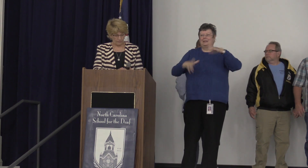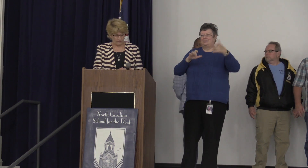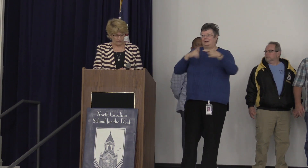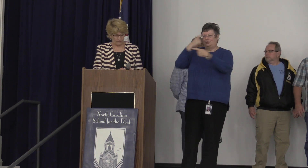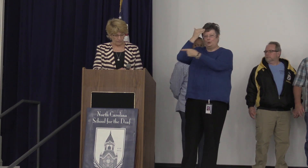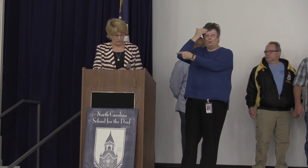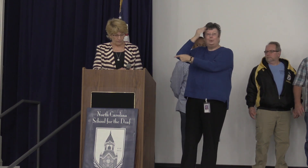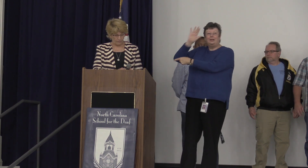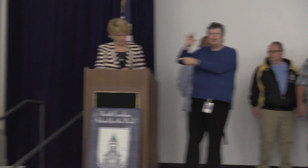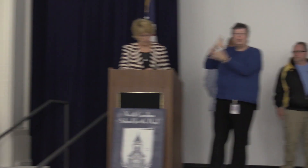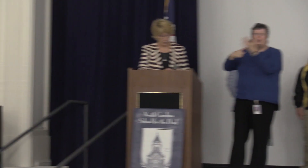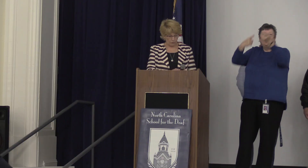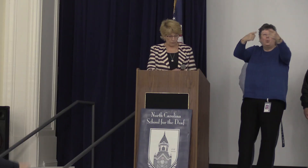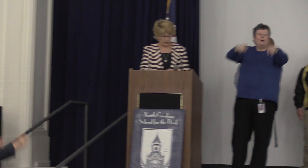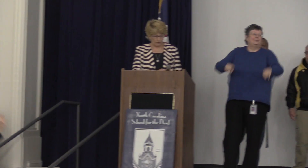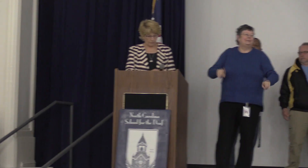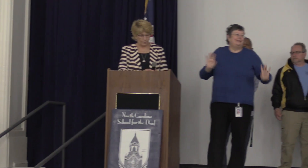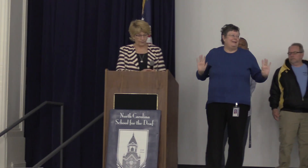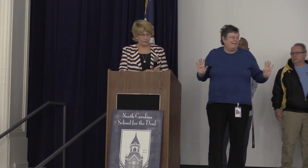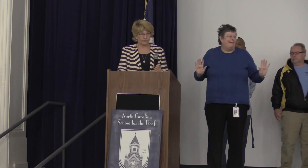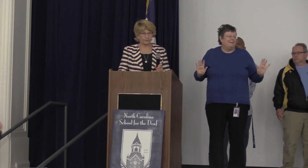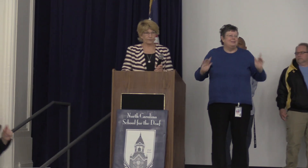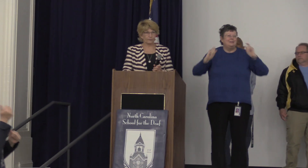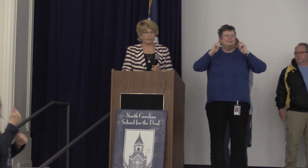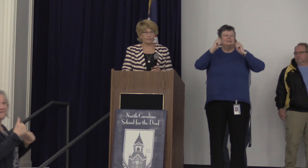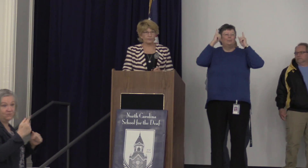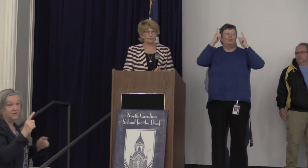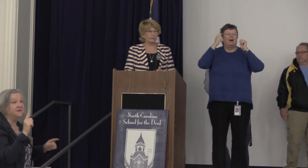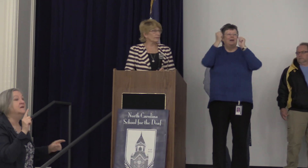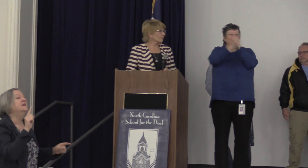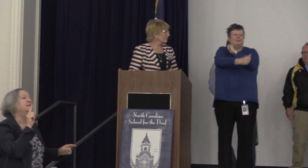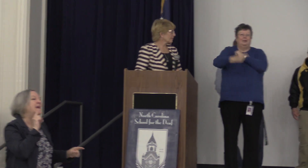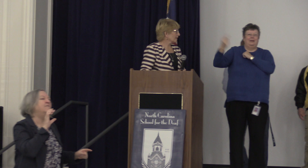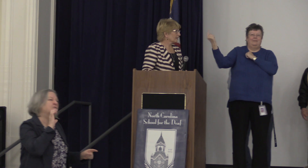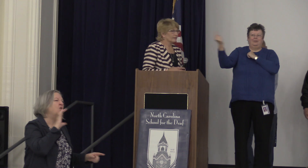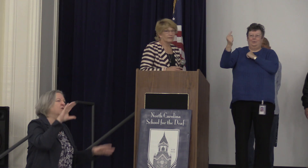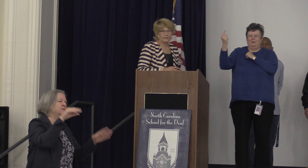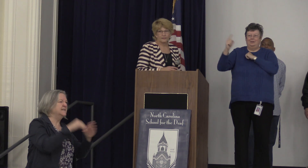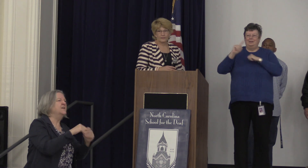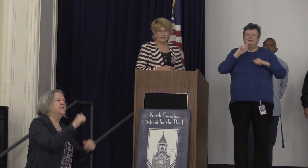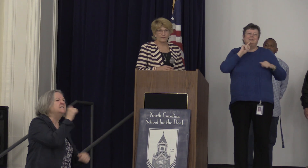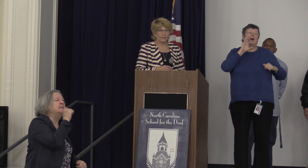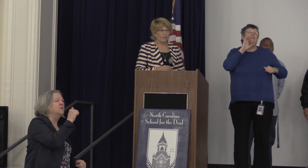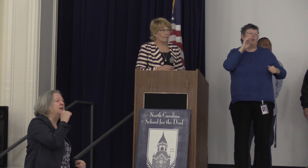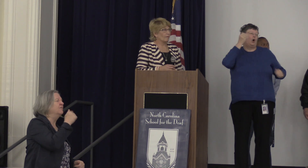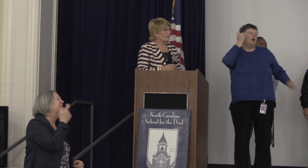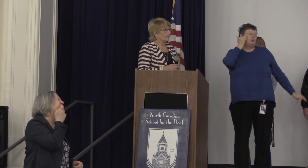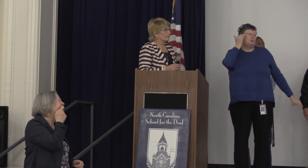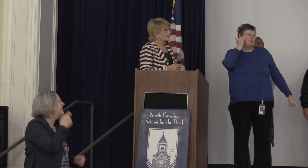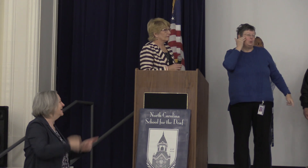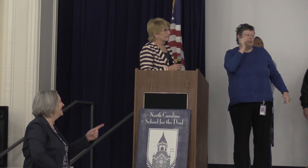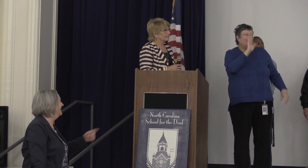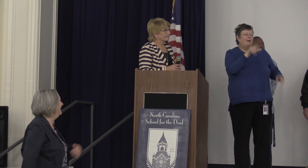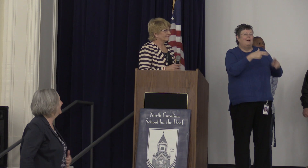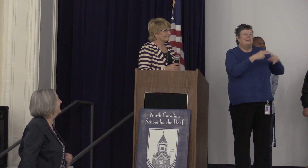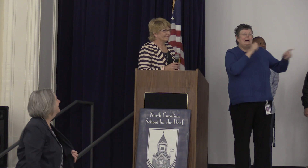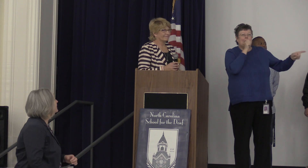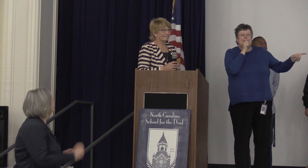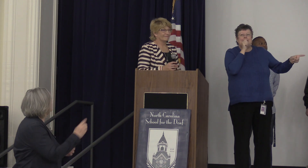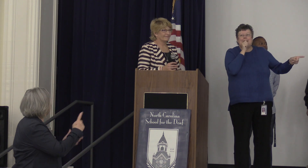because you didn't know what was going to happen. So it was a surprise for everyone. Dave Clark was in on the secret